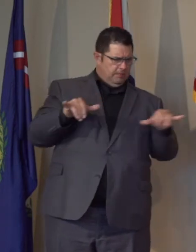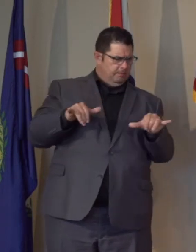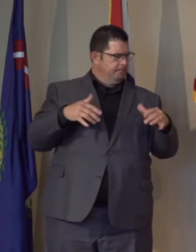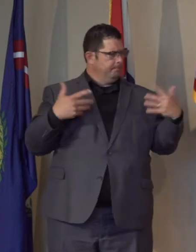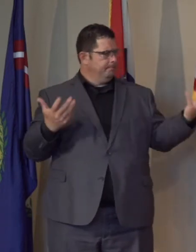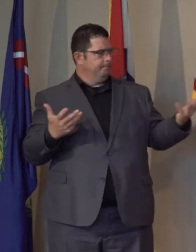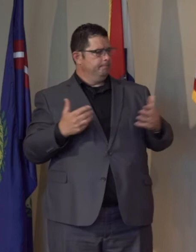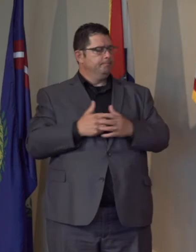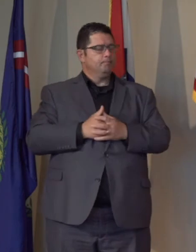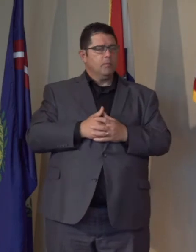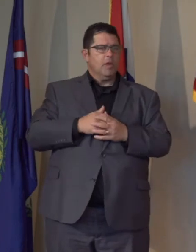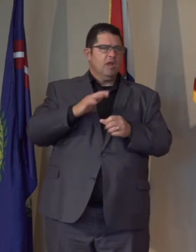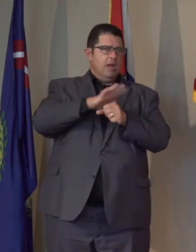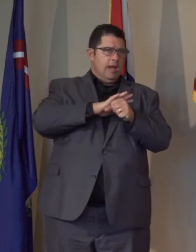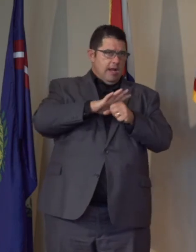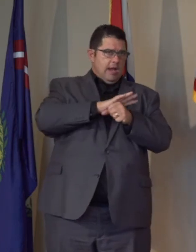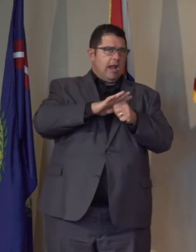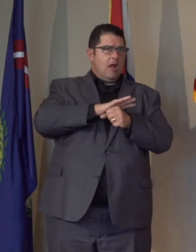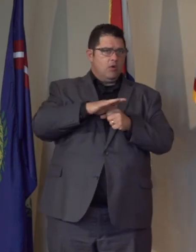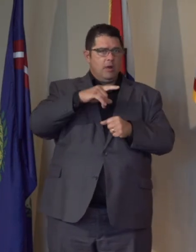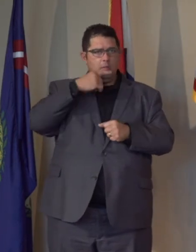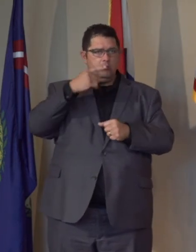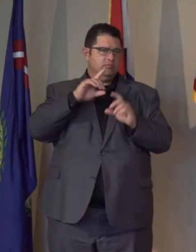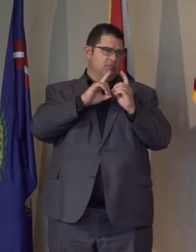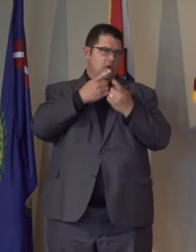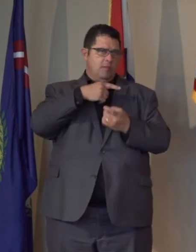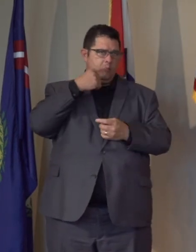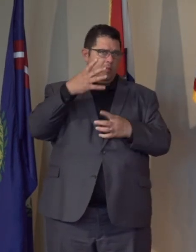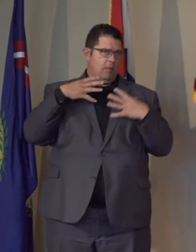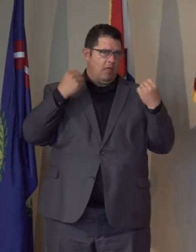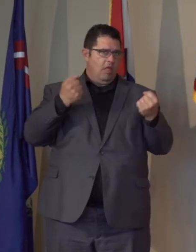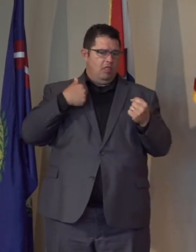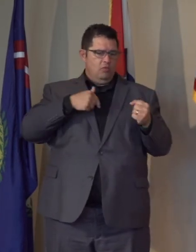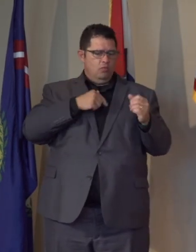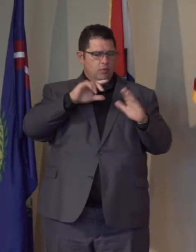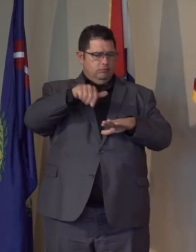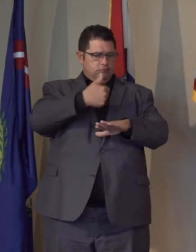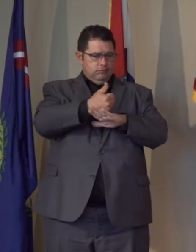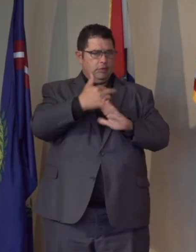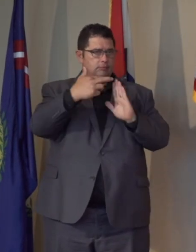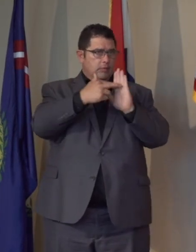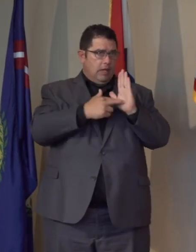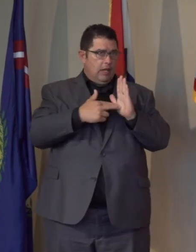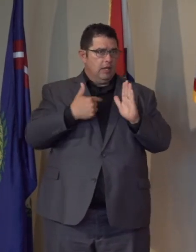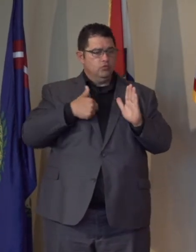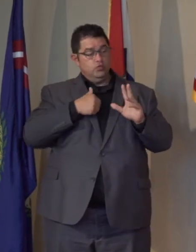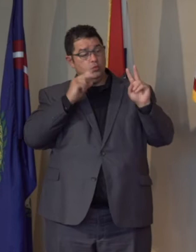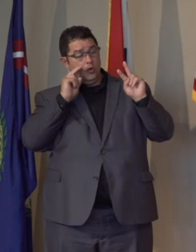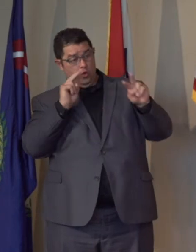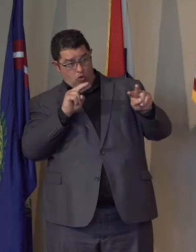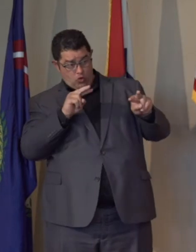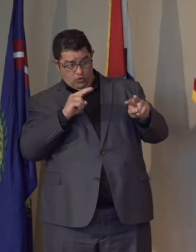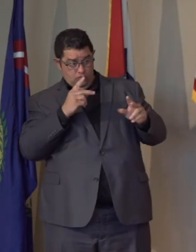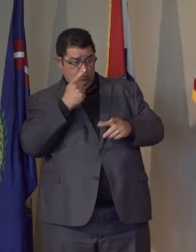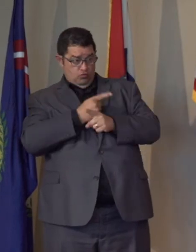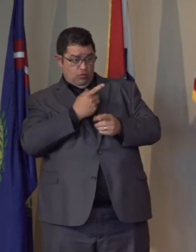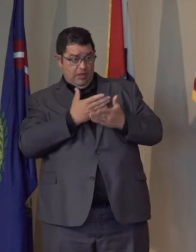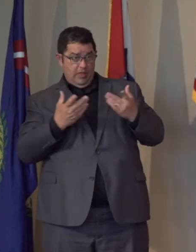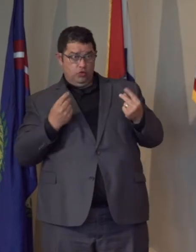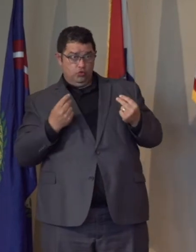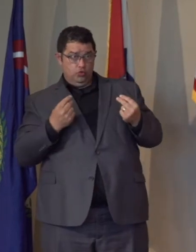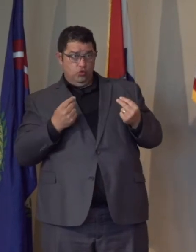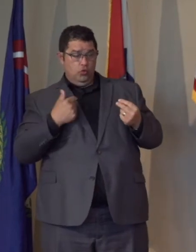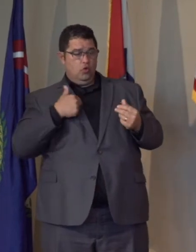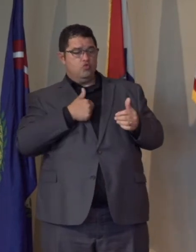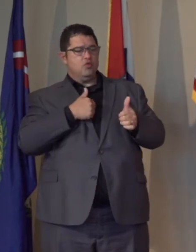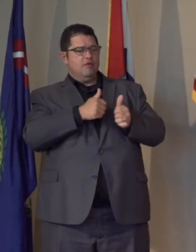County Department of Public Health sets public health rules and guidelines. We do look to the task force to help us determine what the right thing to do is. We've